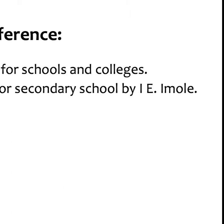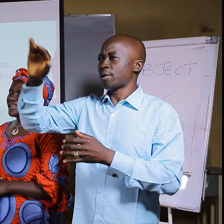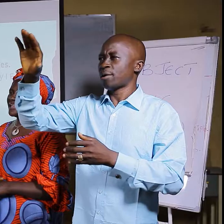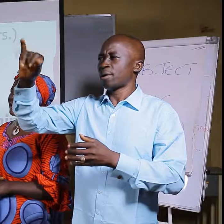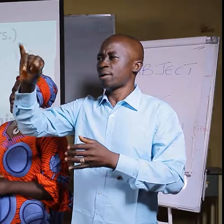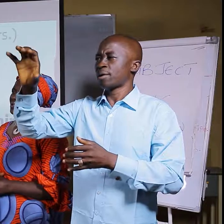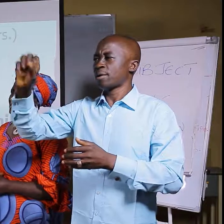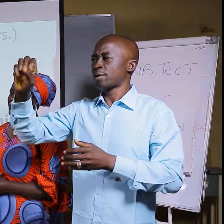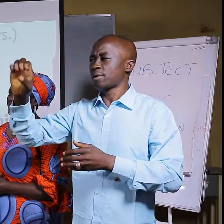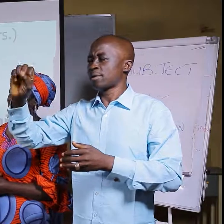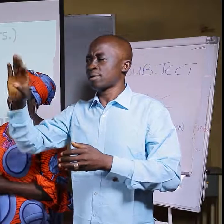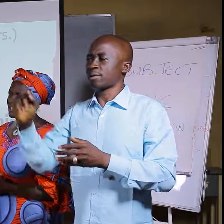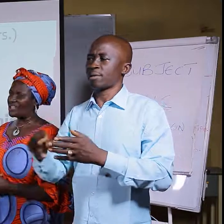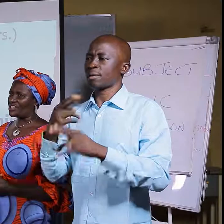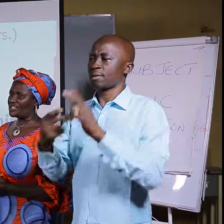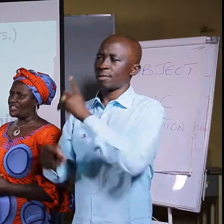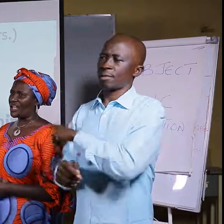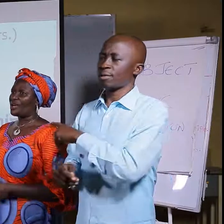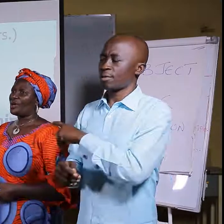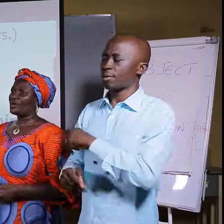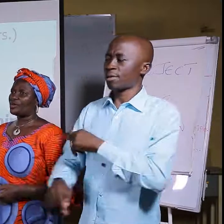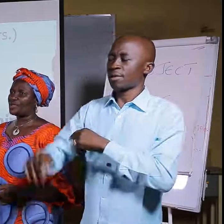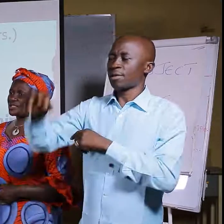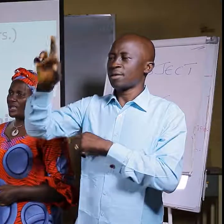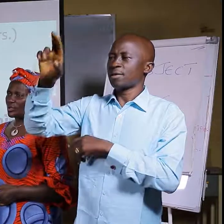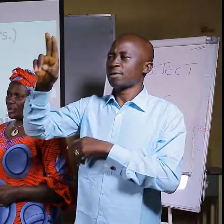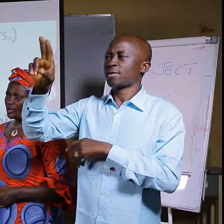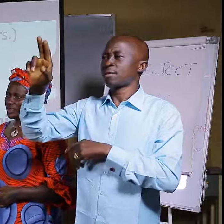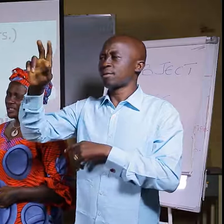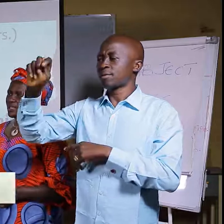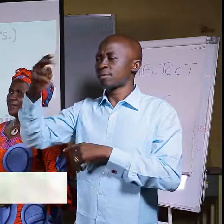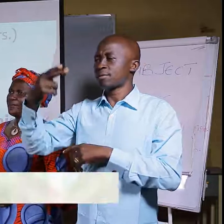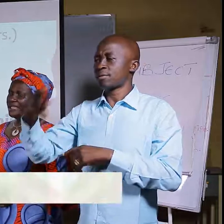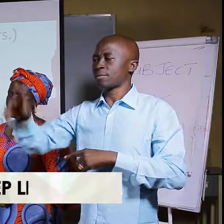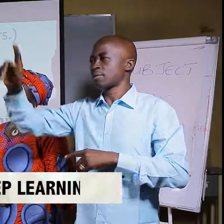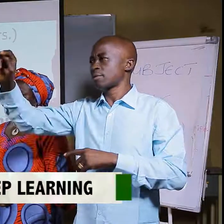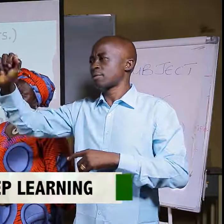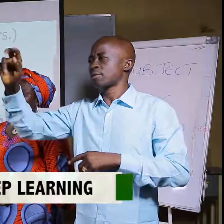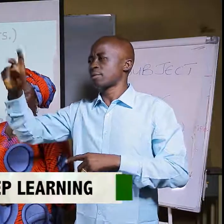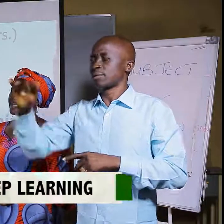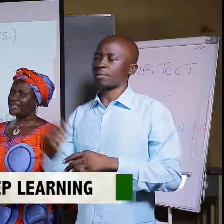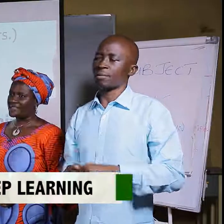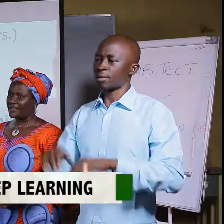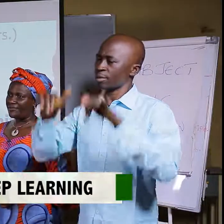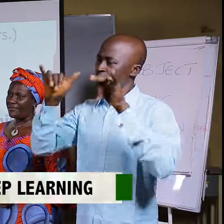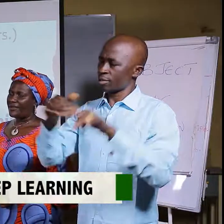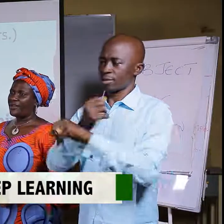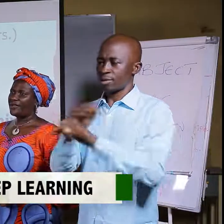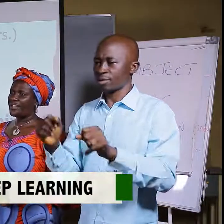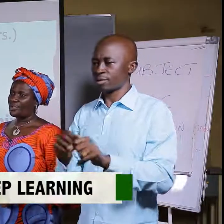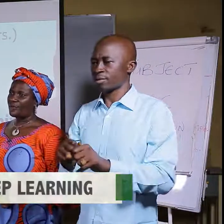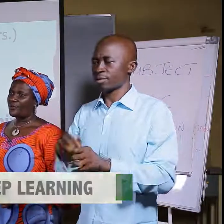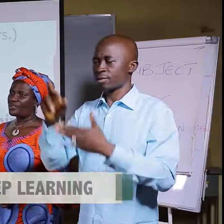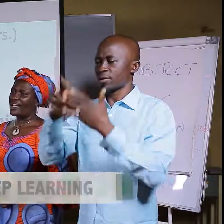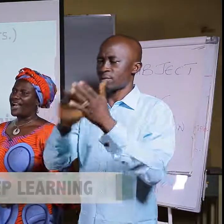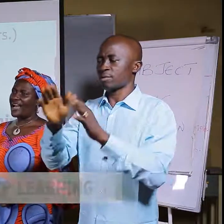still remain your civic education teacher, Ruth Tanko Godwin. Please stay safe,